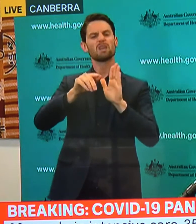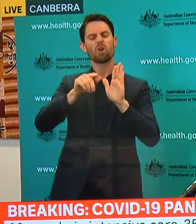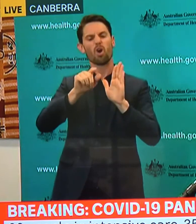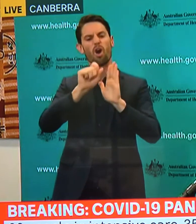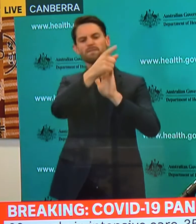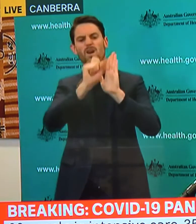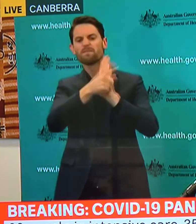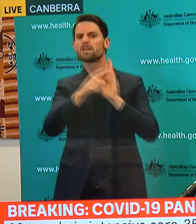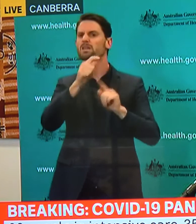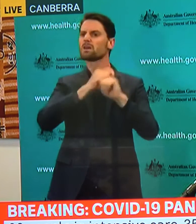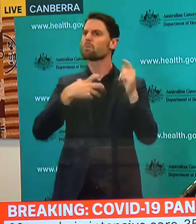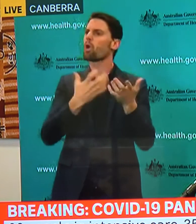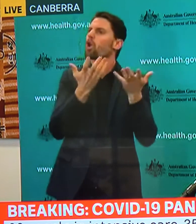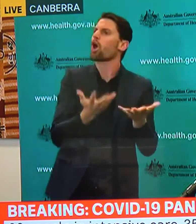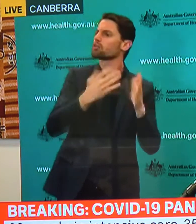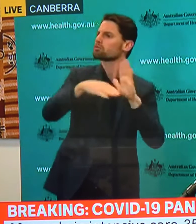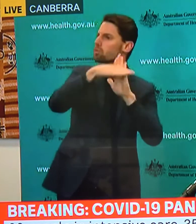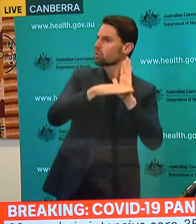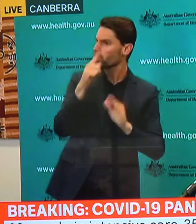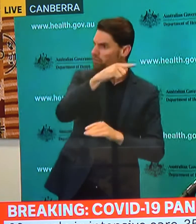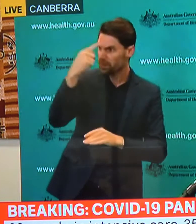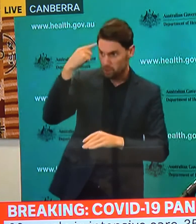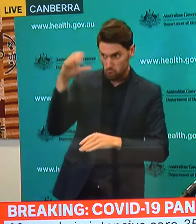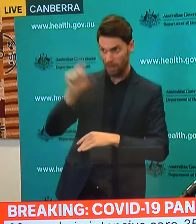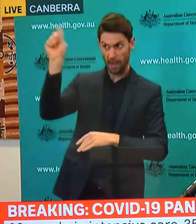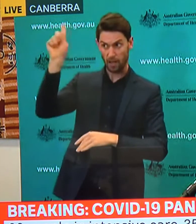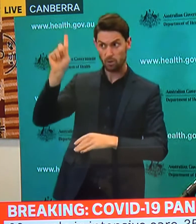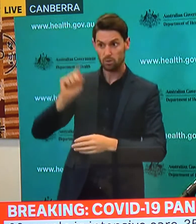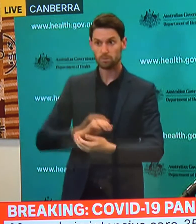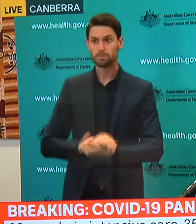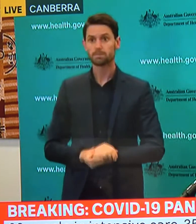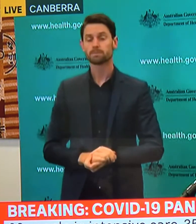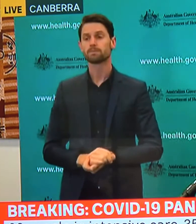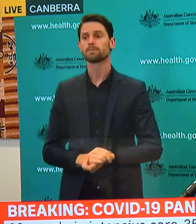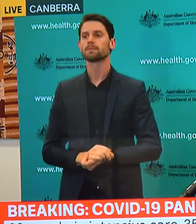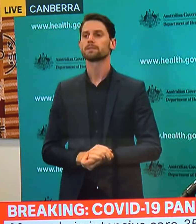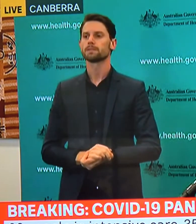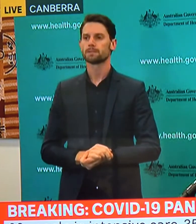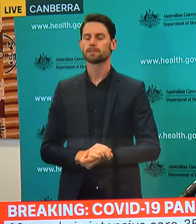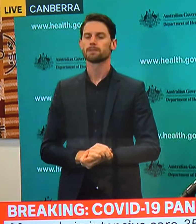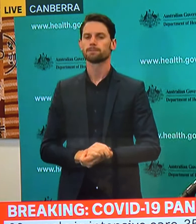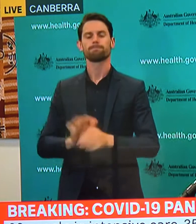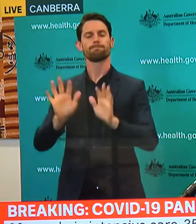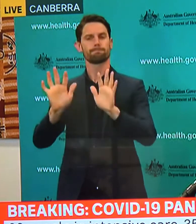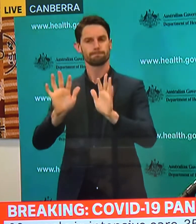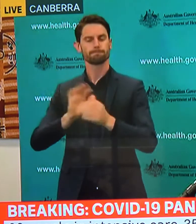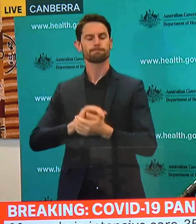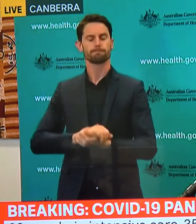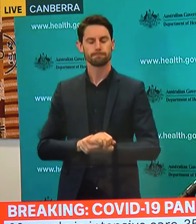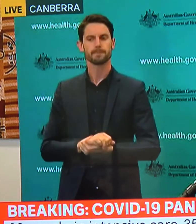the economy before as infection rates reach zero? So this is a very important component. We've really concentrated